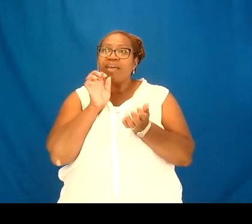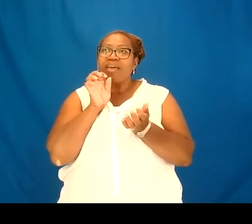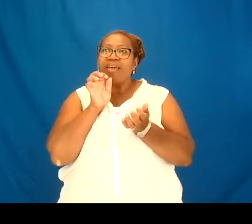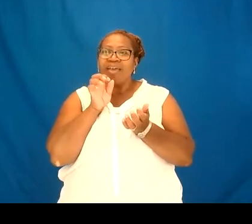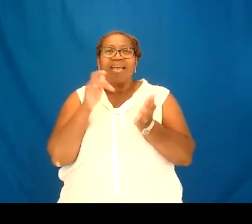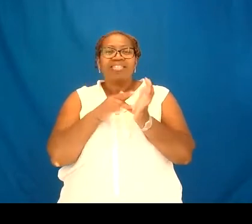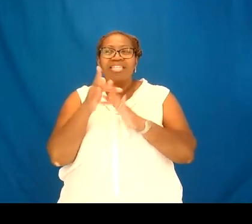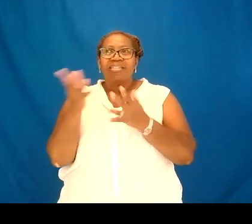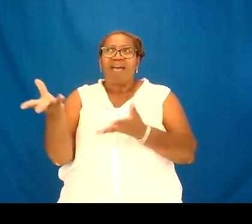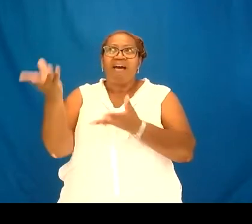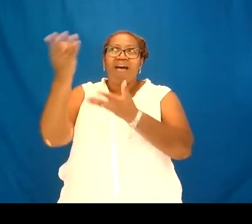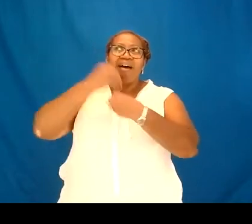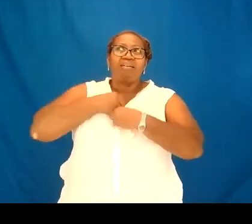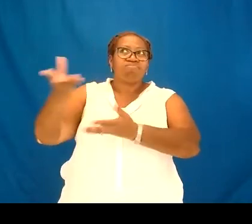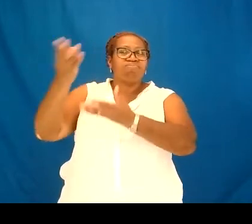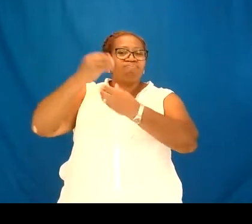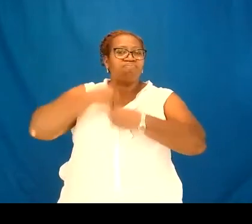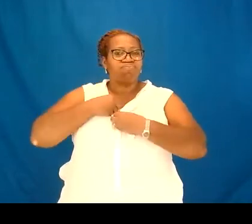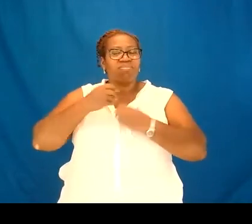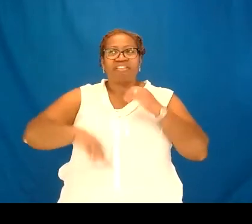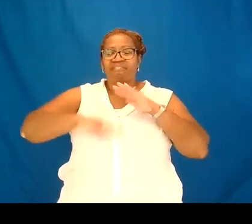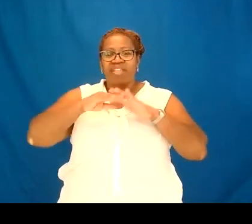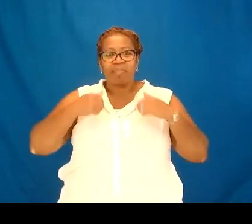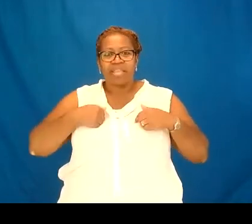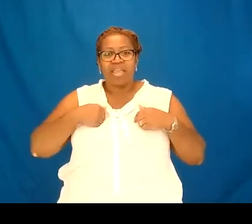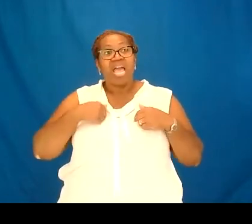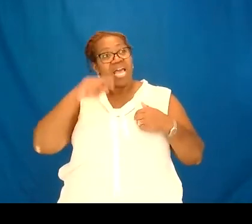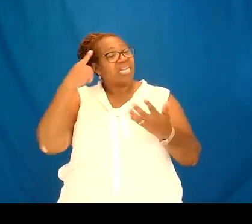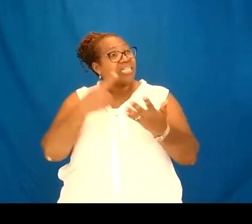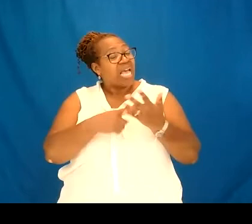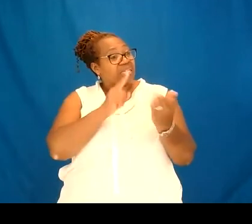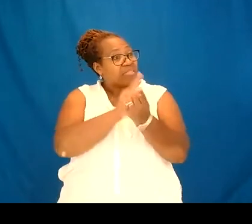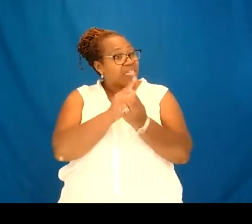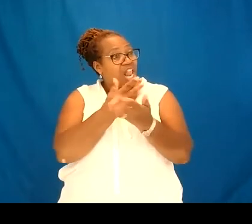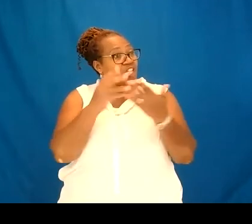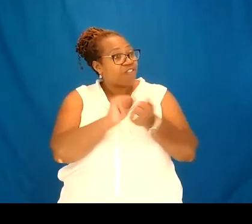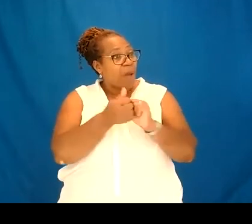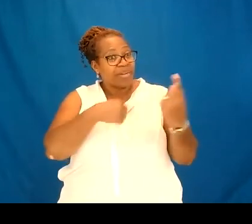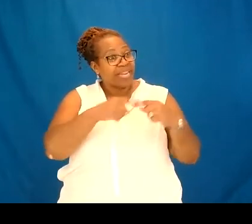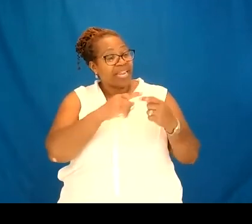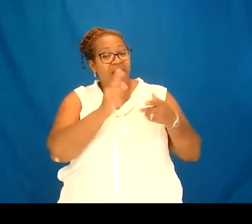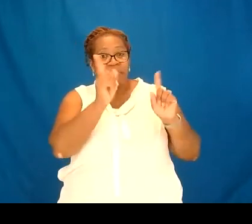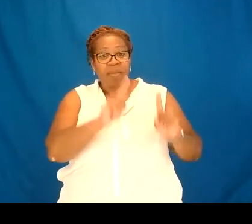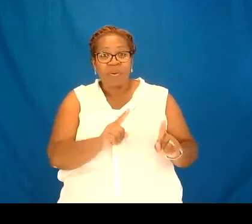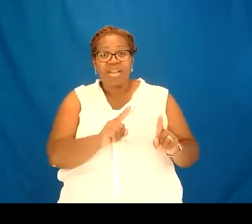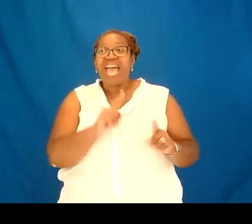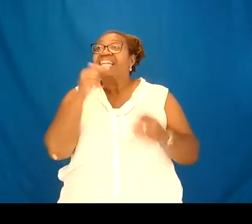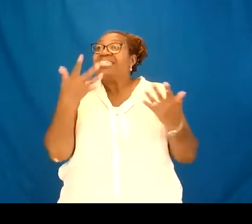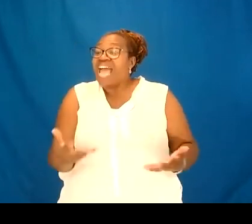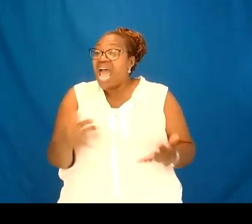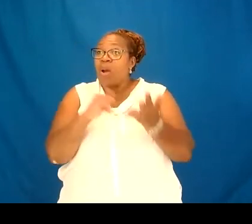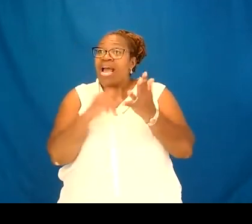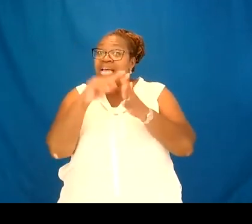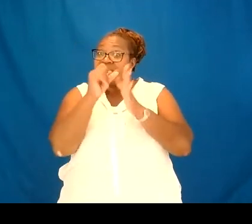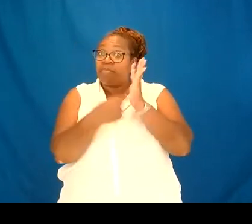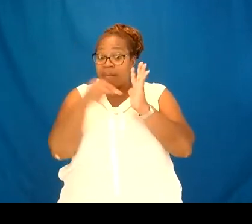company of people to help me. And now, in September, I'll be starting my second year of ordination. Thank